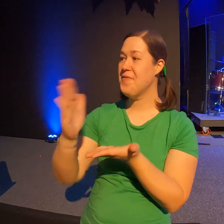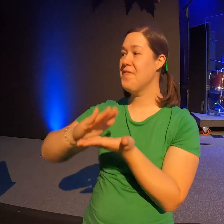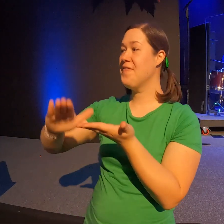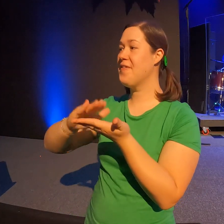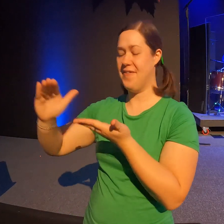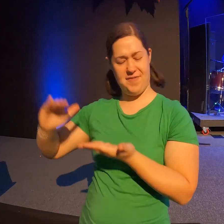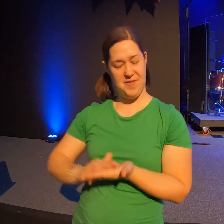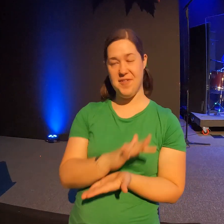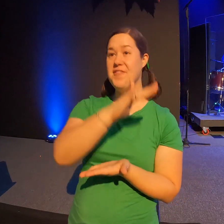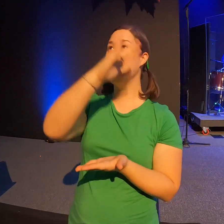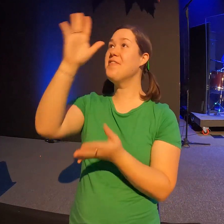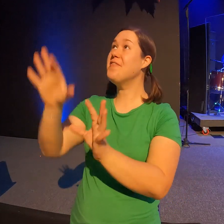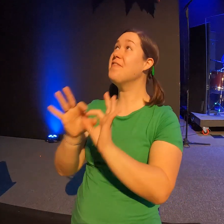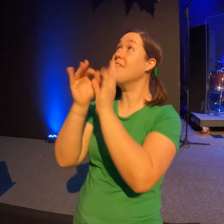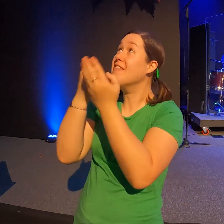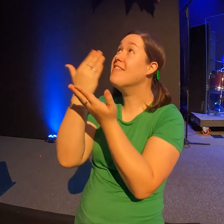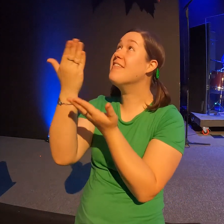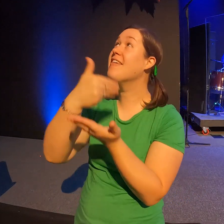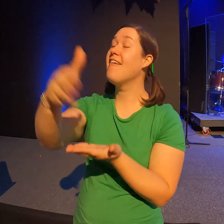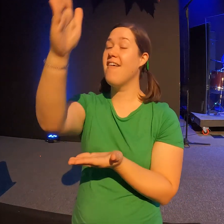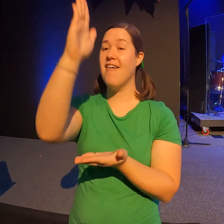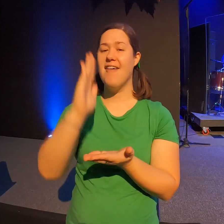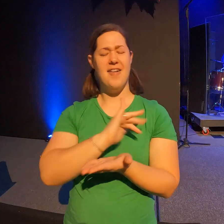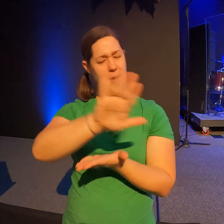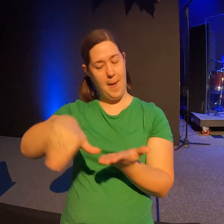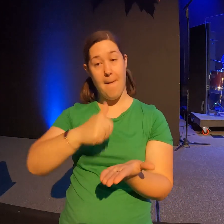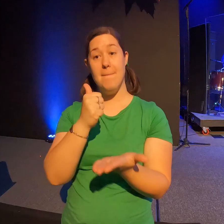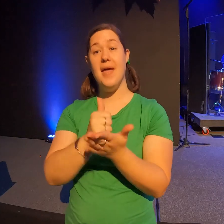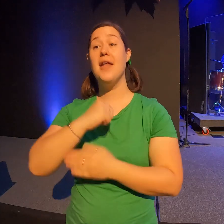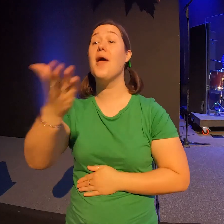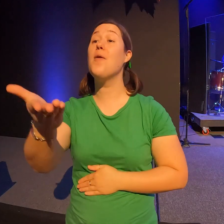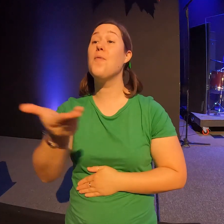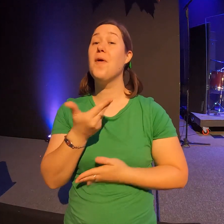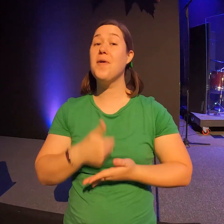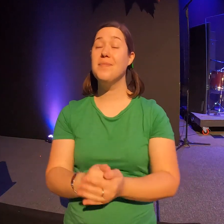forgiven. Glory to God. Amen, and welcome to worship.